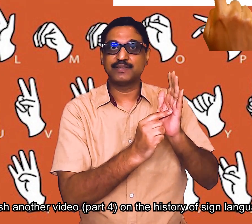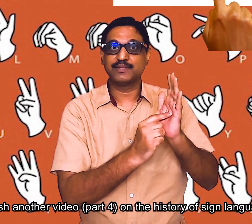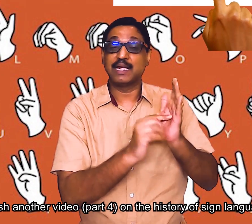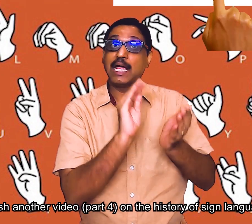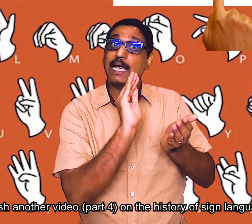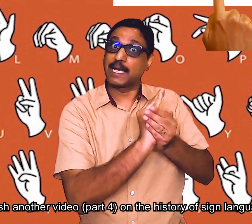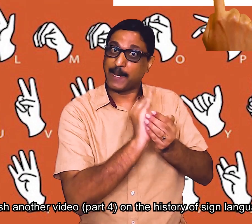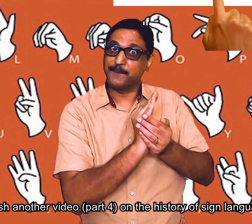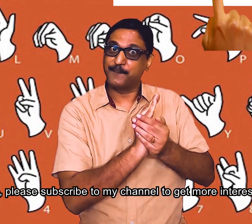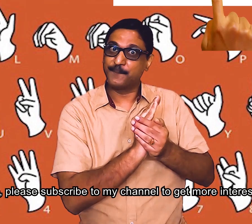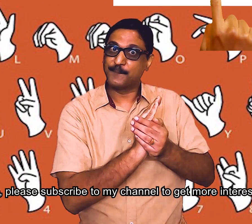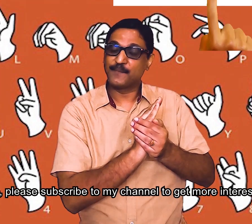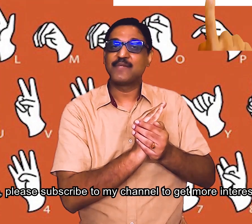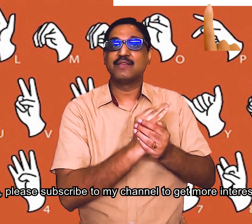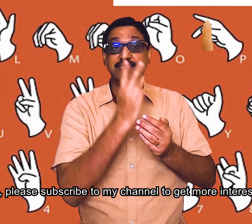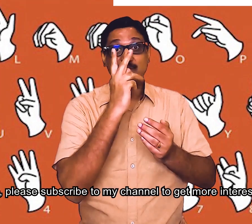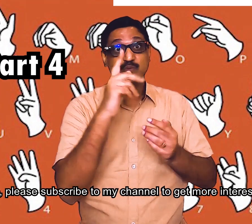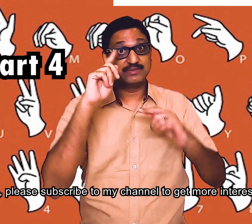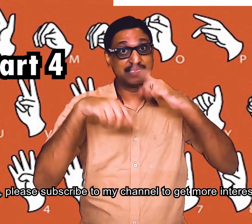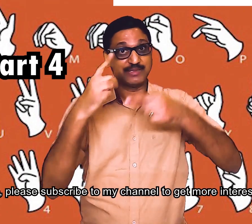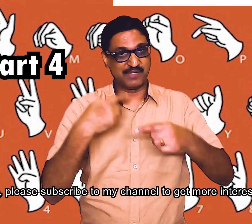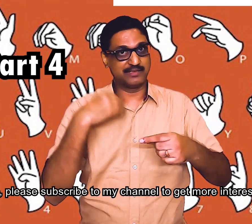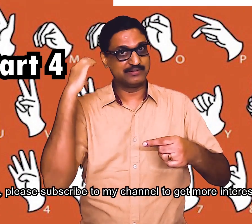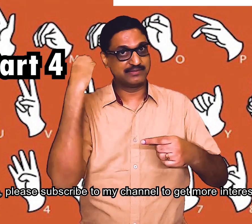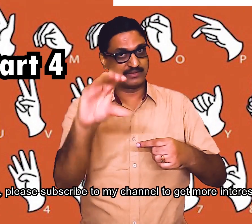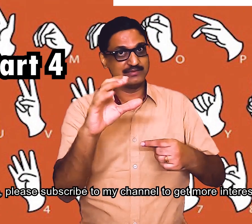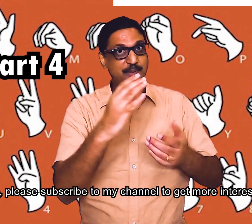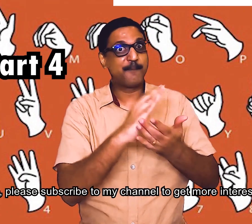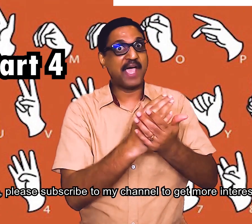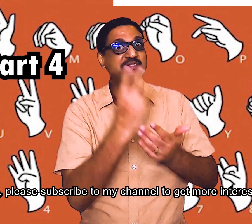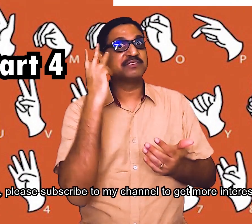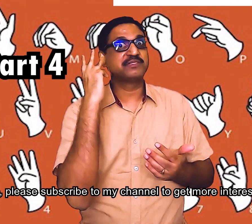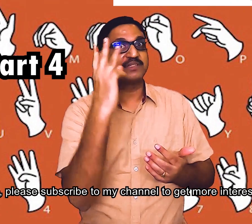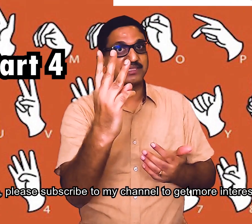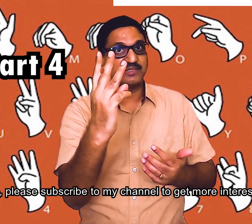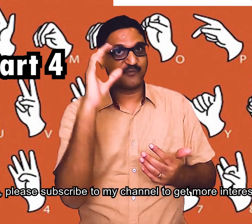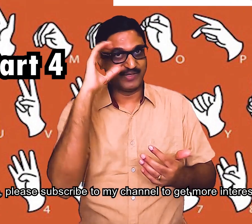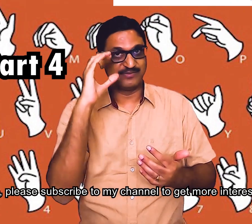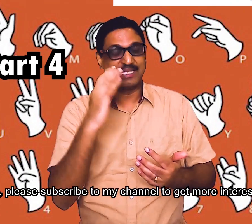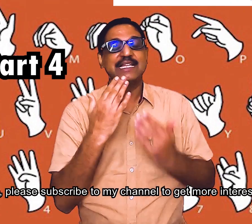If you like this topic, please subscribe to my channel to get more interesting videos next time. Thank you.